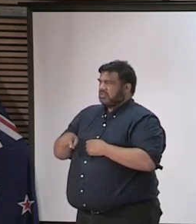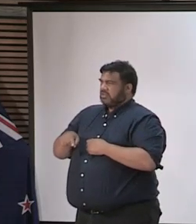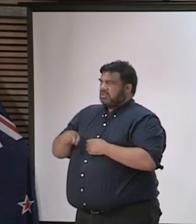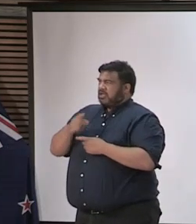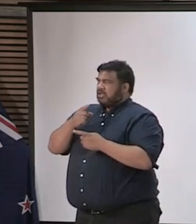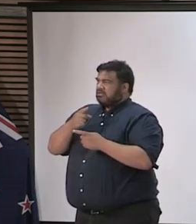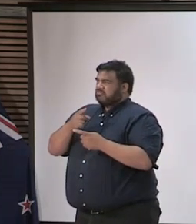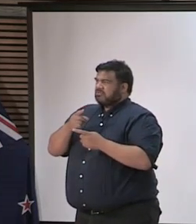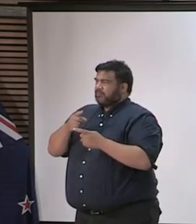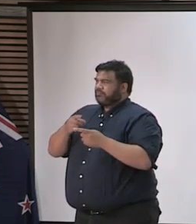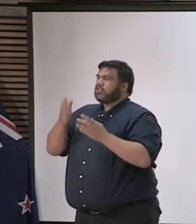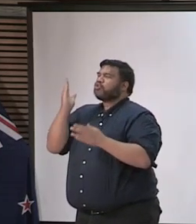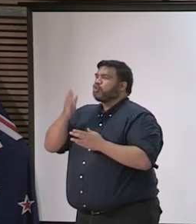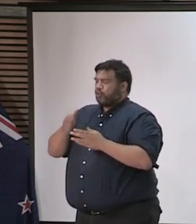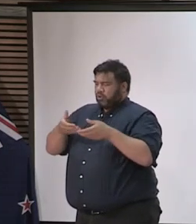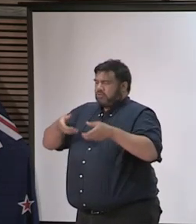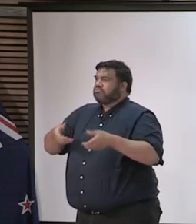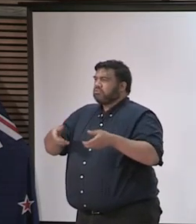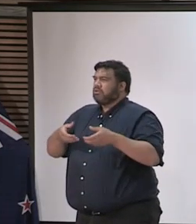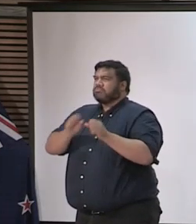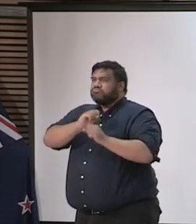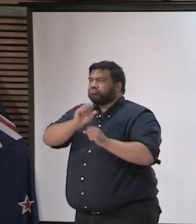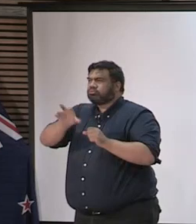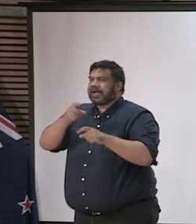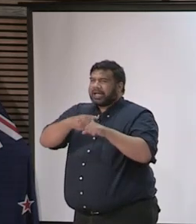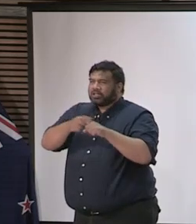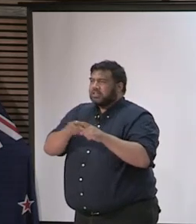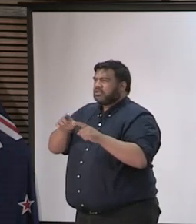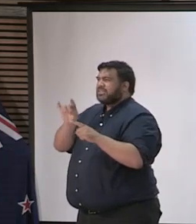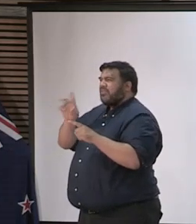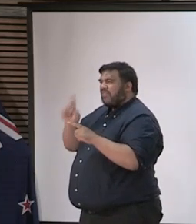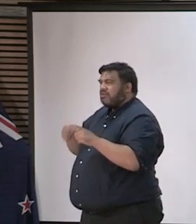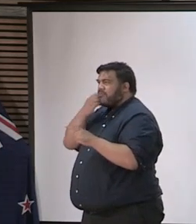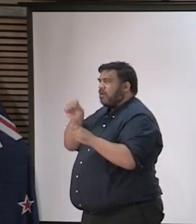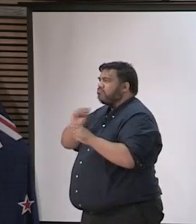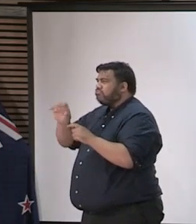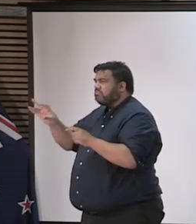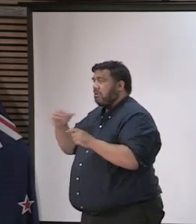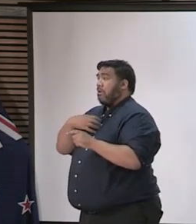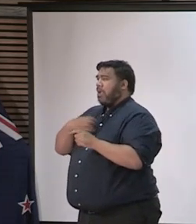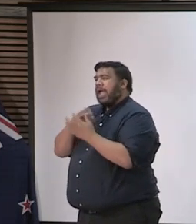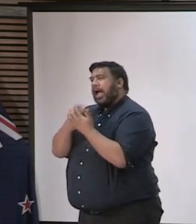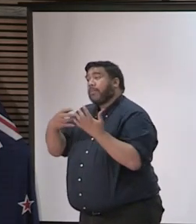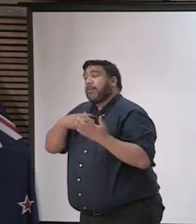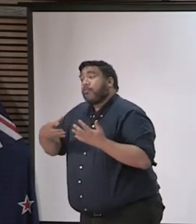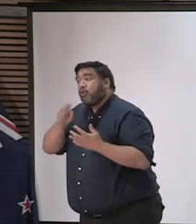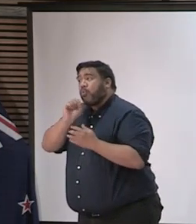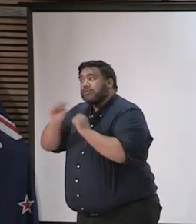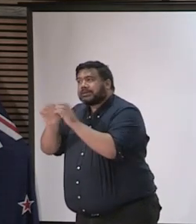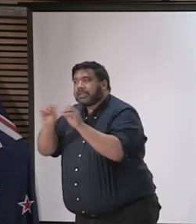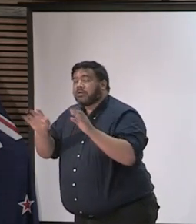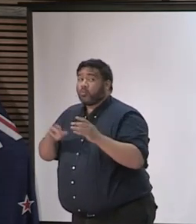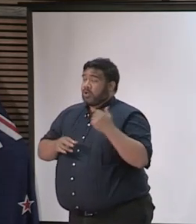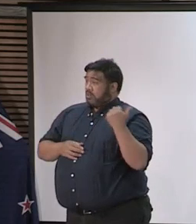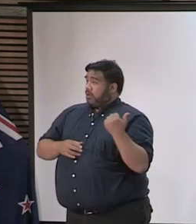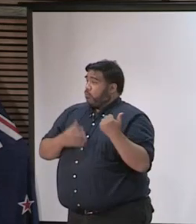still yet to be sent out? Look, our capacity to send those out is growing by the day. We're continuing to grow our ability to do that. We